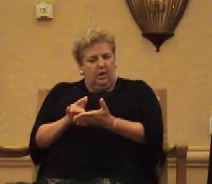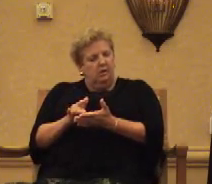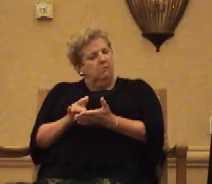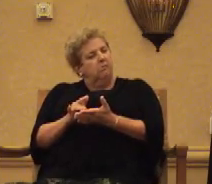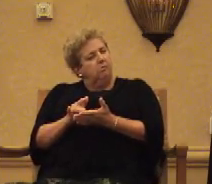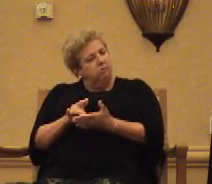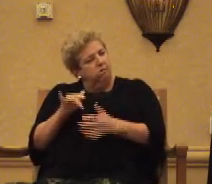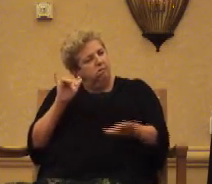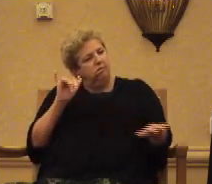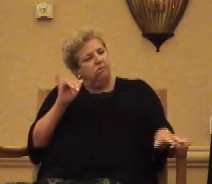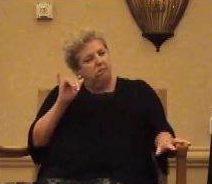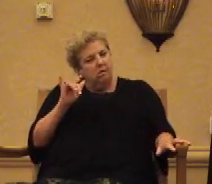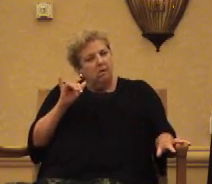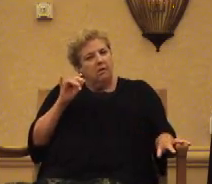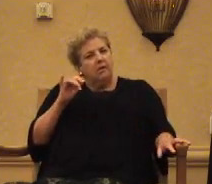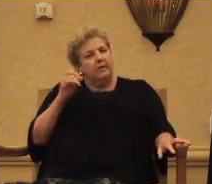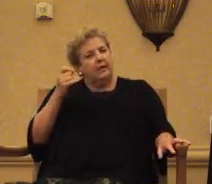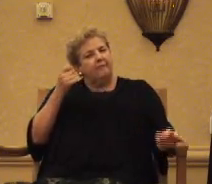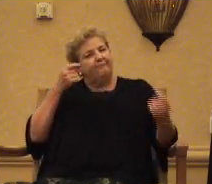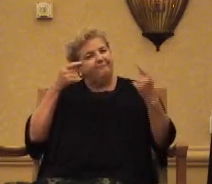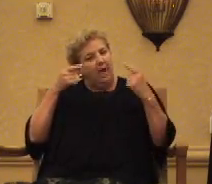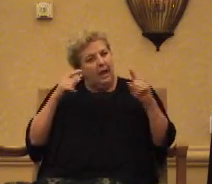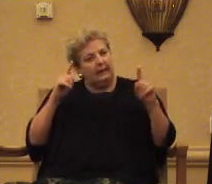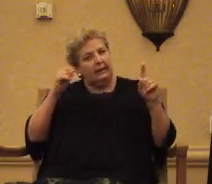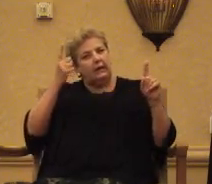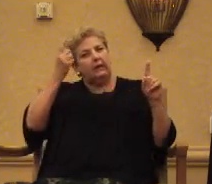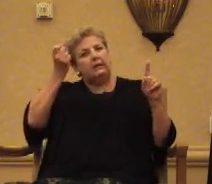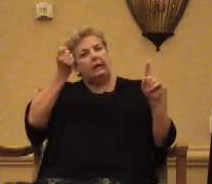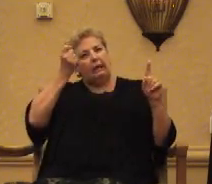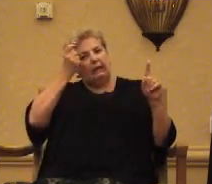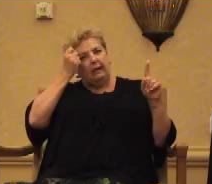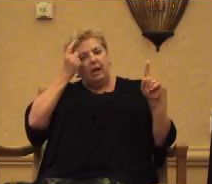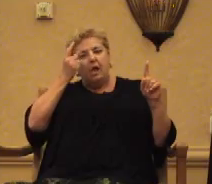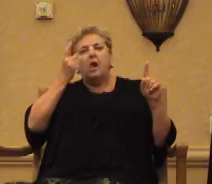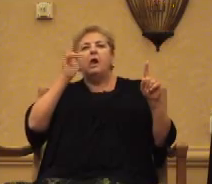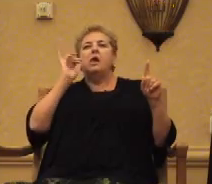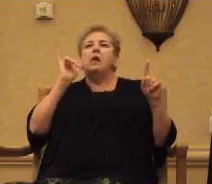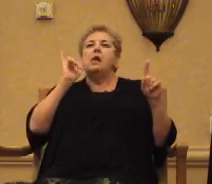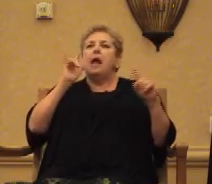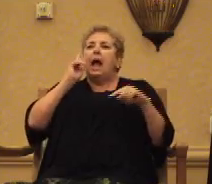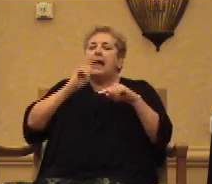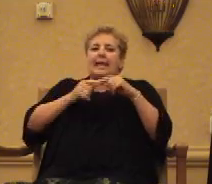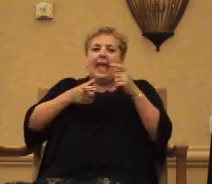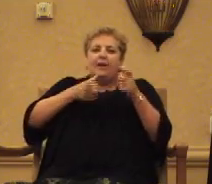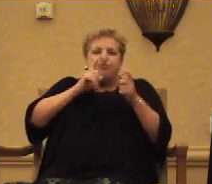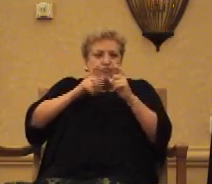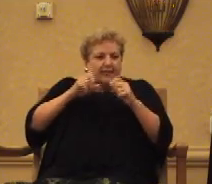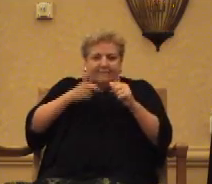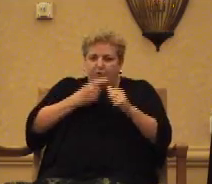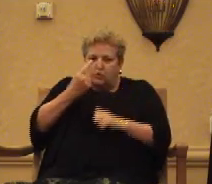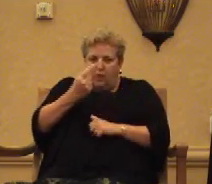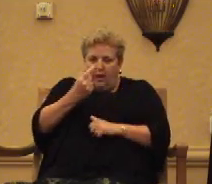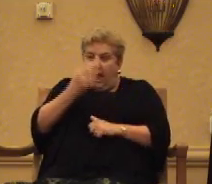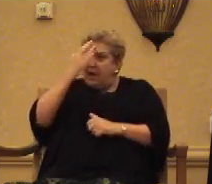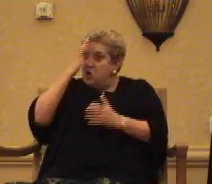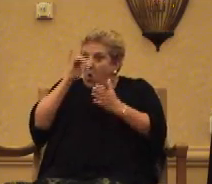bludgeoned into an acceptance of that I can't take the first drink, and I know that, and I've sworn to myself and mean it,